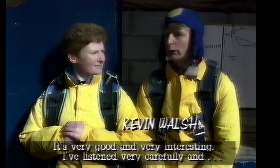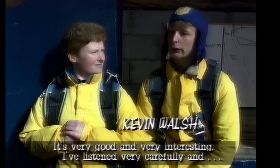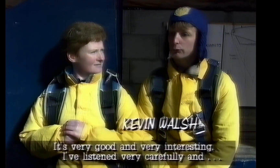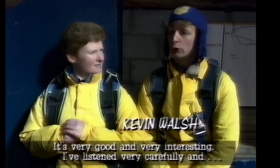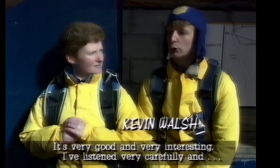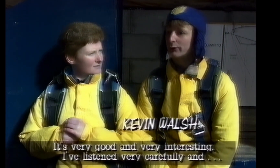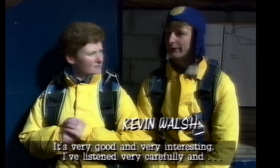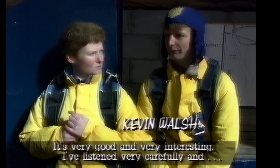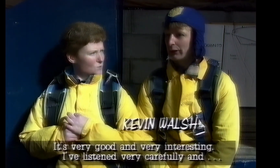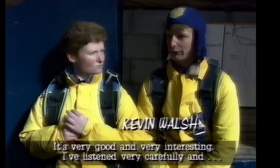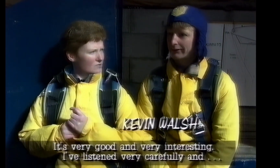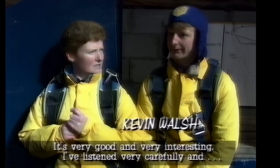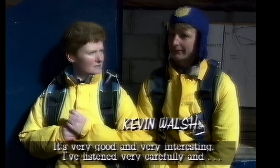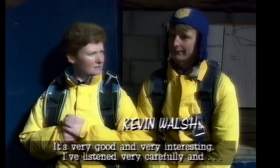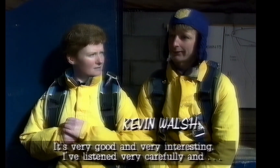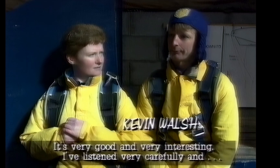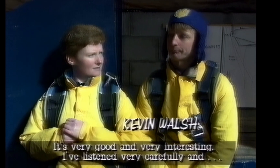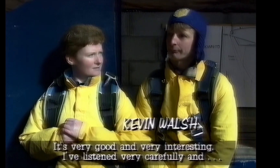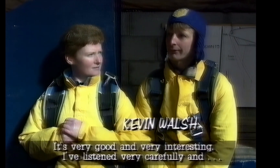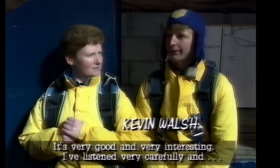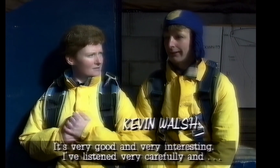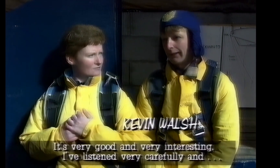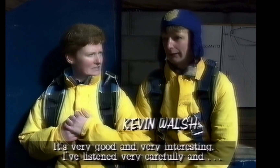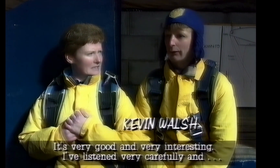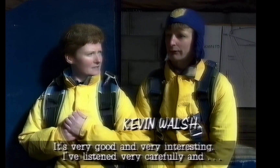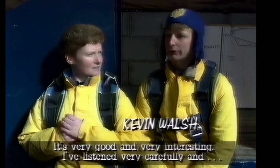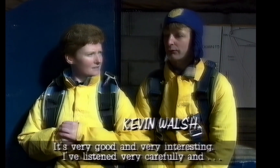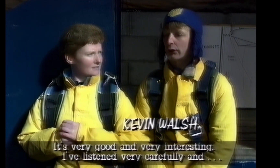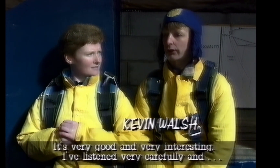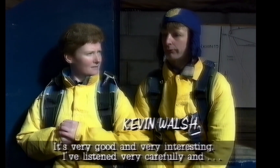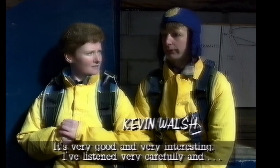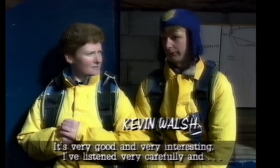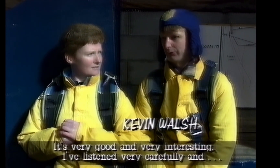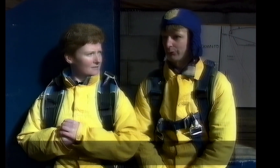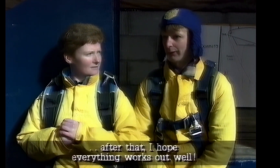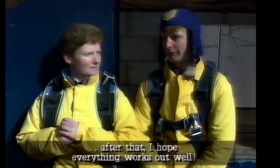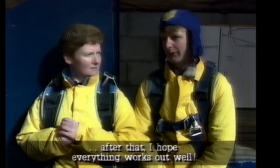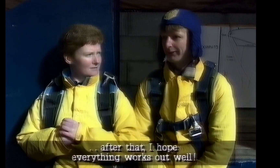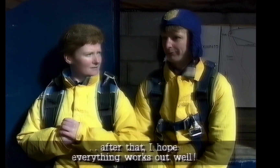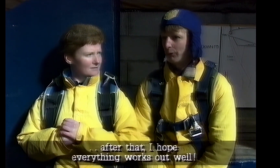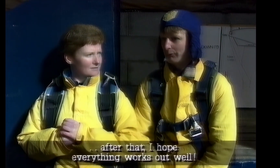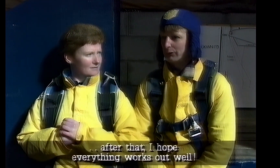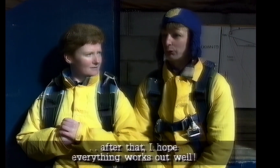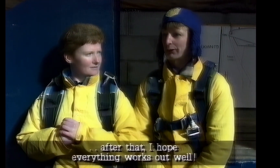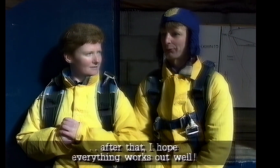It's very good and very interesting, and I'd have to listen very carefully, and so after that, hope everything works out well.